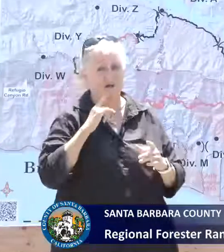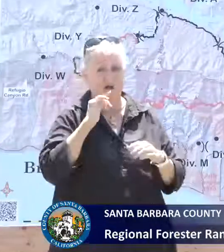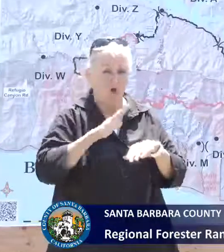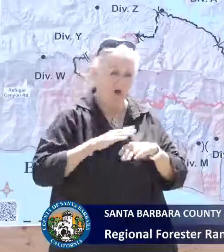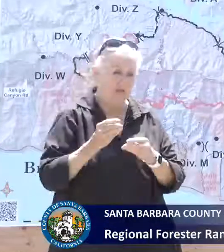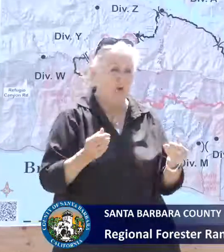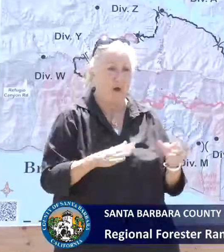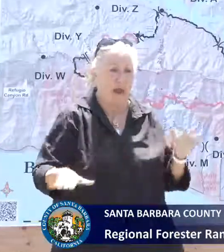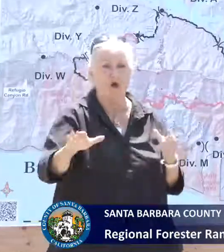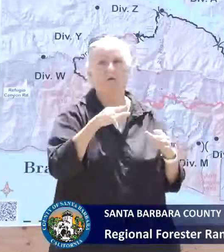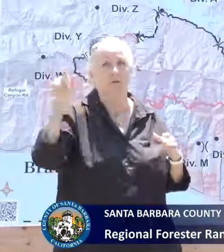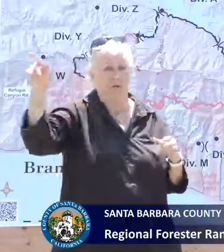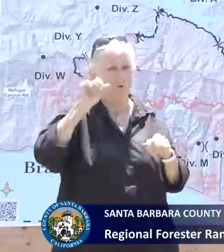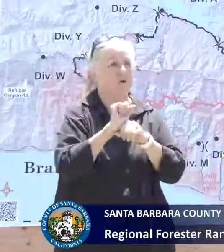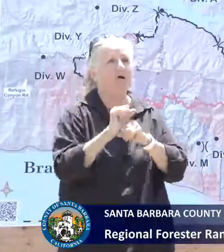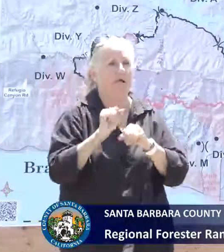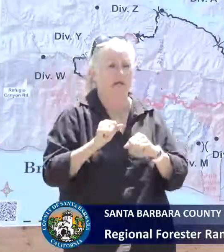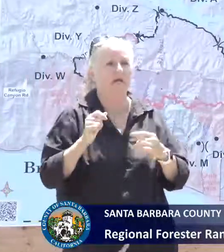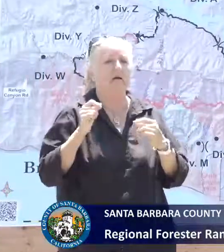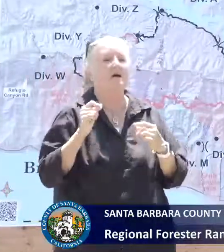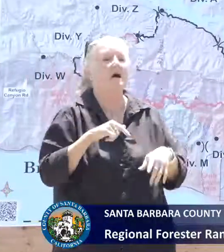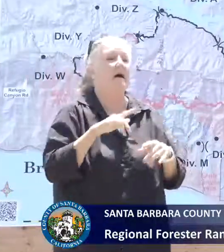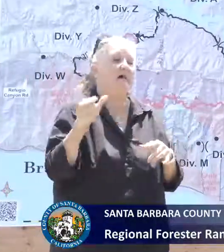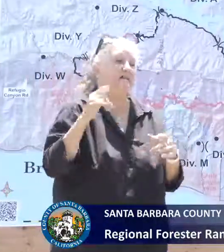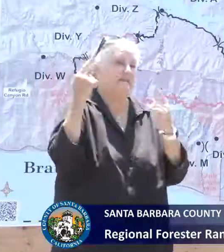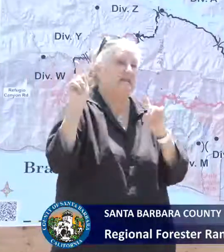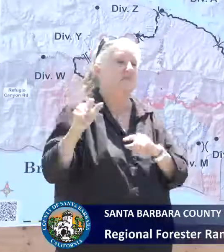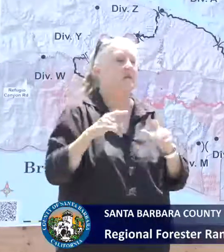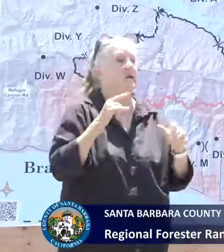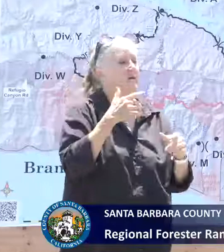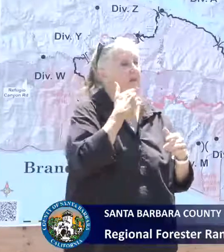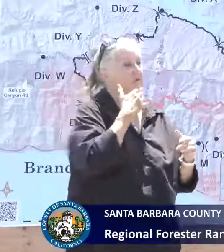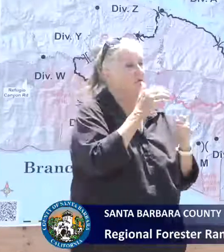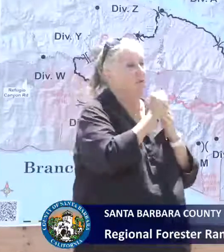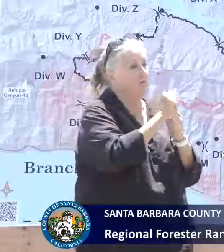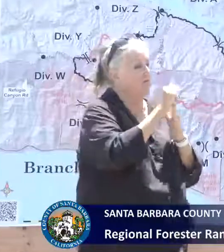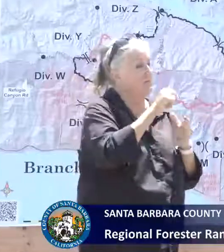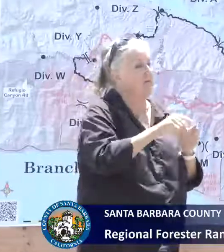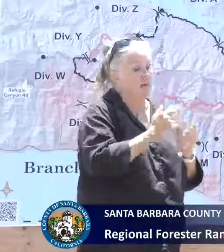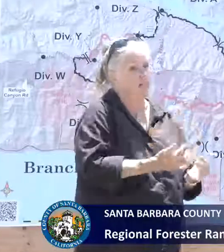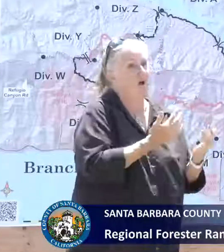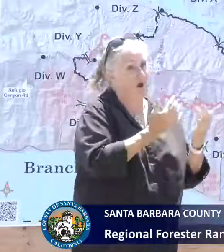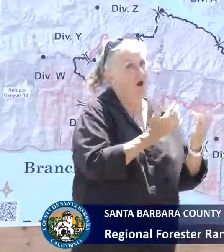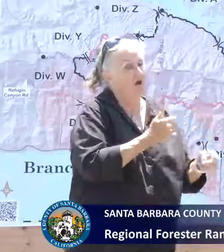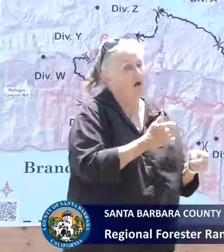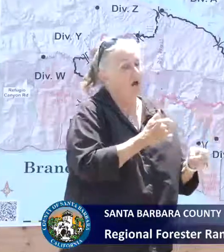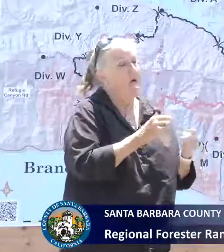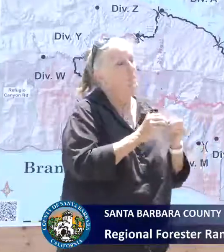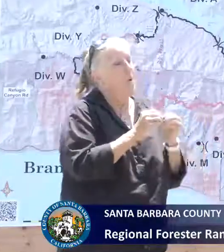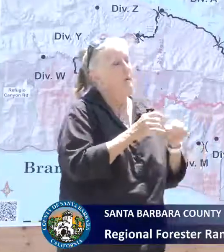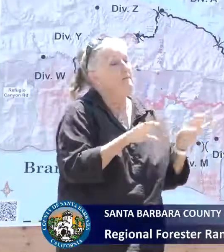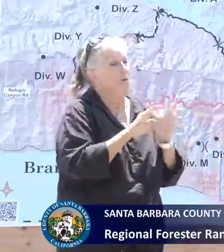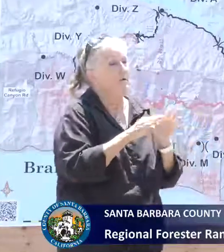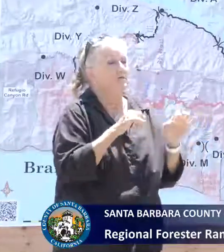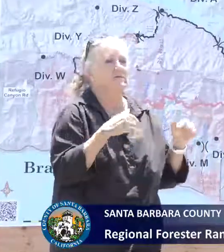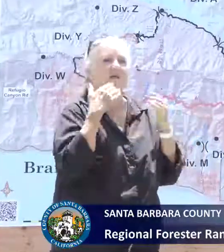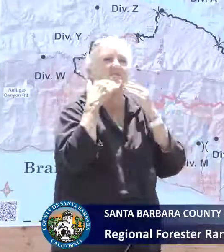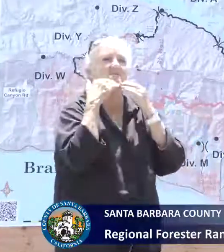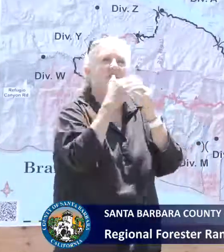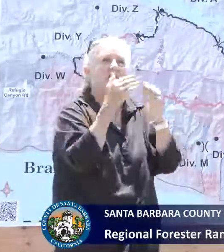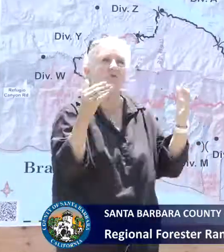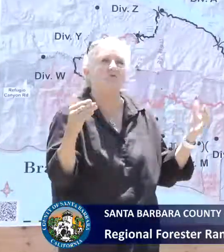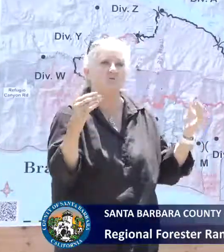these conditions and being successful. I'd also like to say thank you to the leadership of that fire. But more importantly, I want to say thank you to